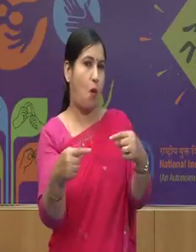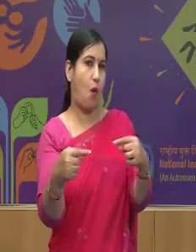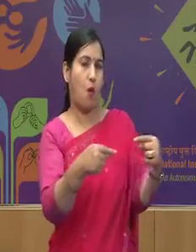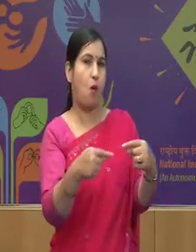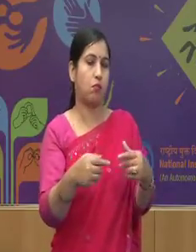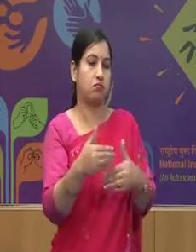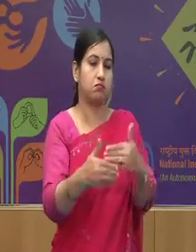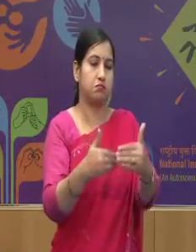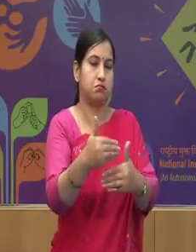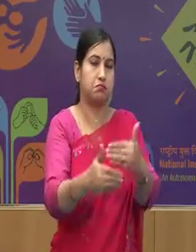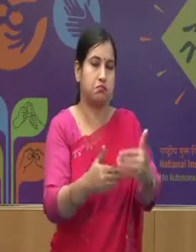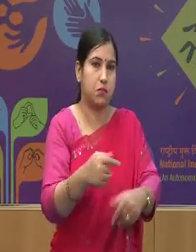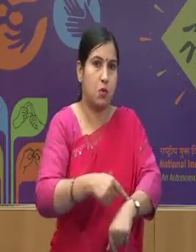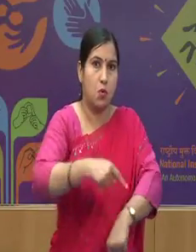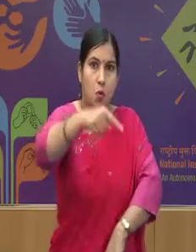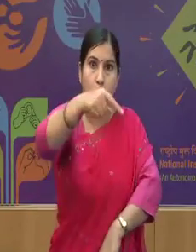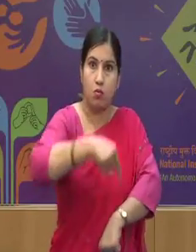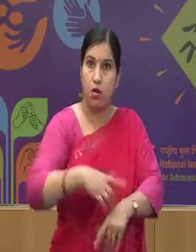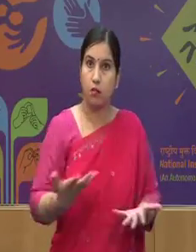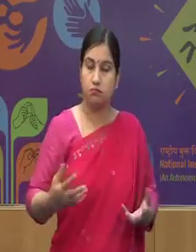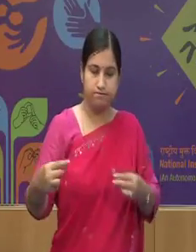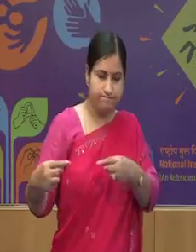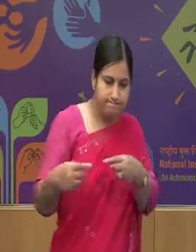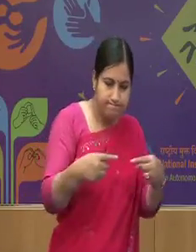that continued for a very long time.